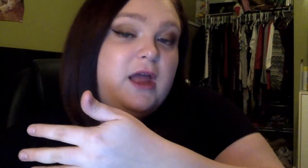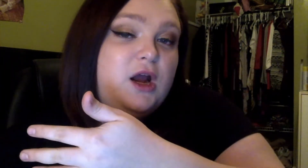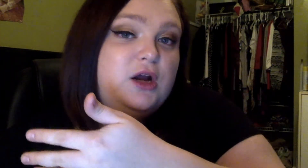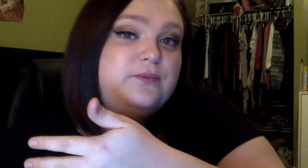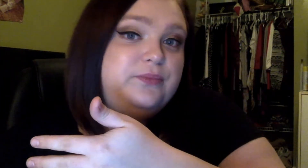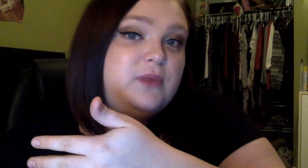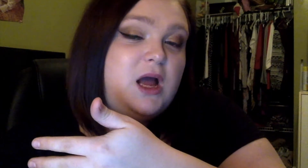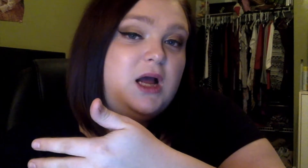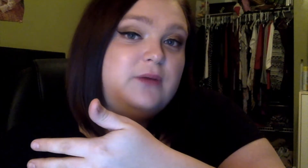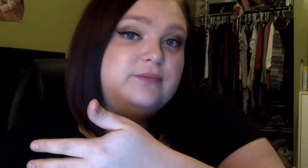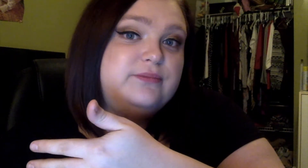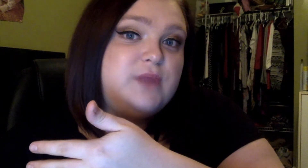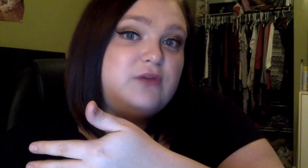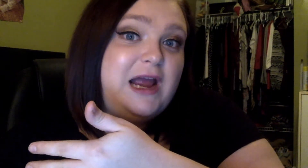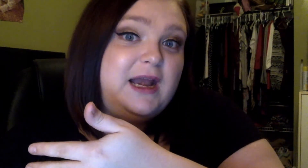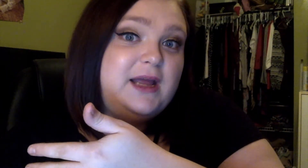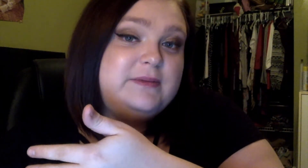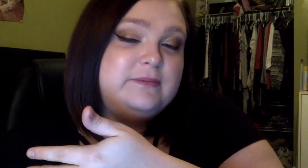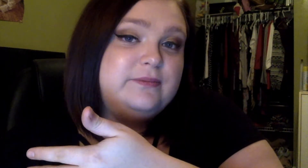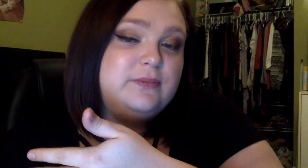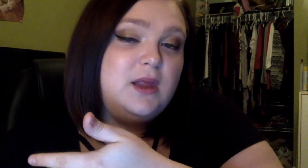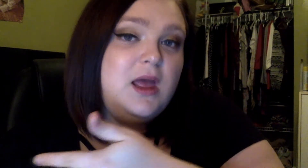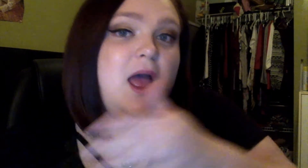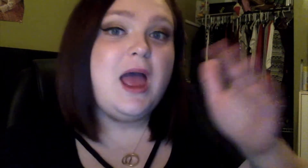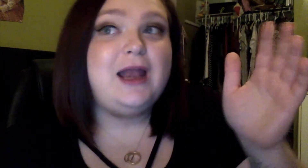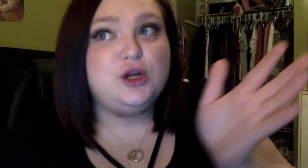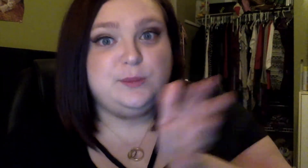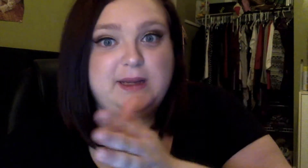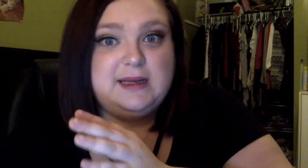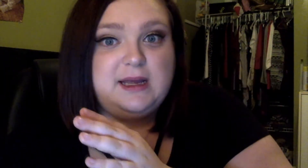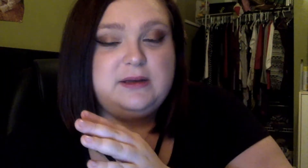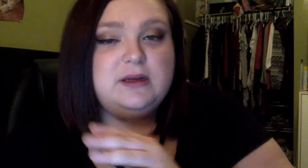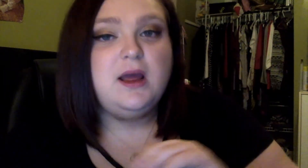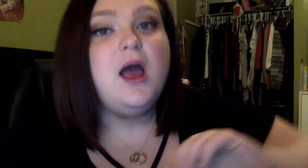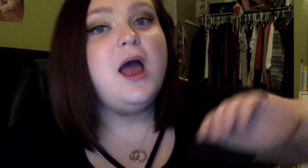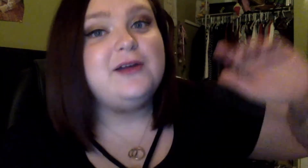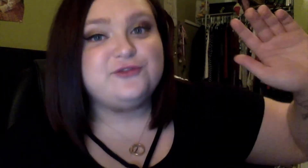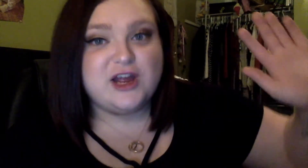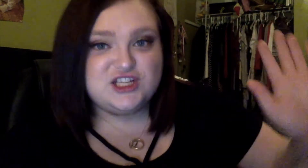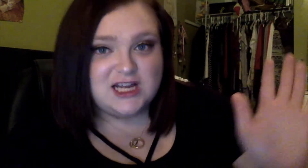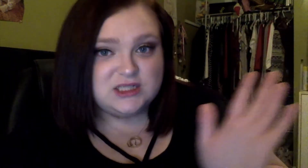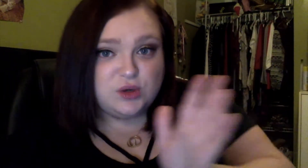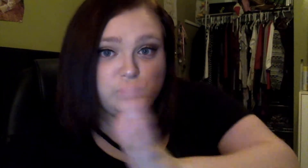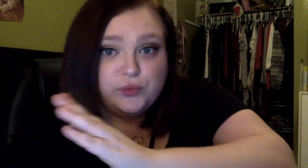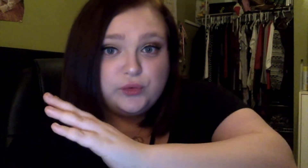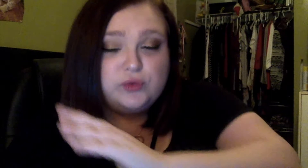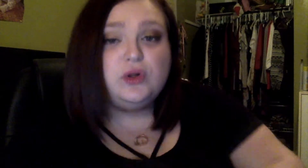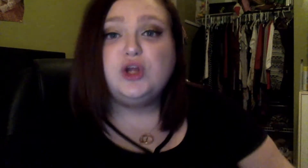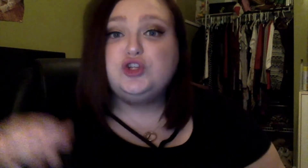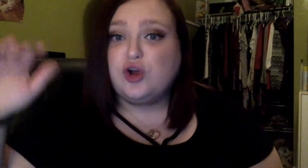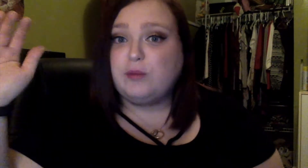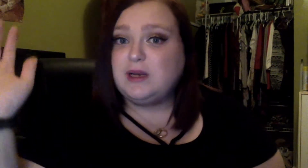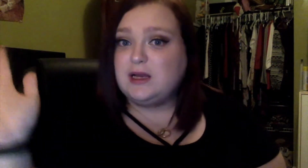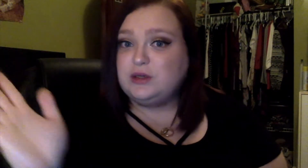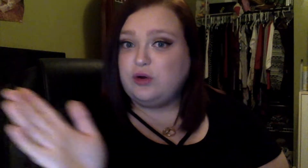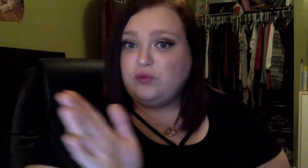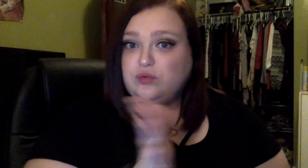their writing and their speaking. French has its own rule. German has their own